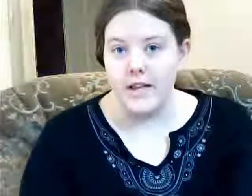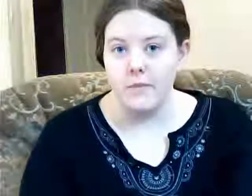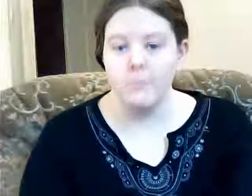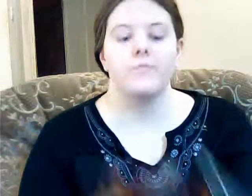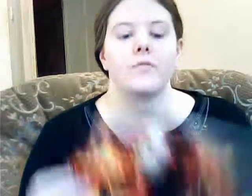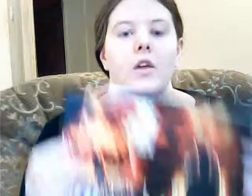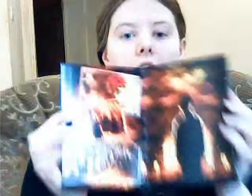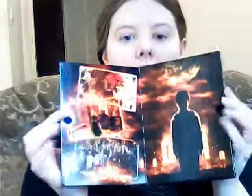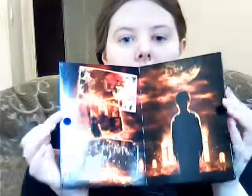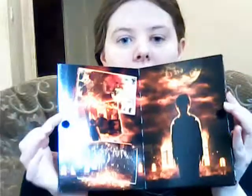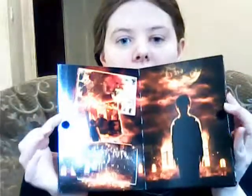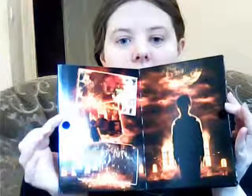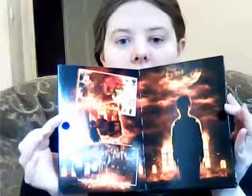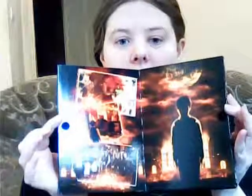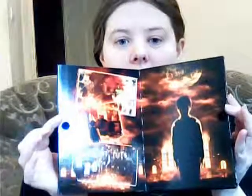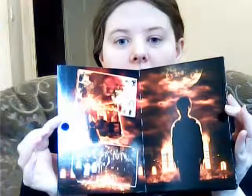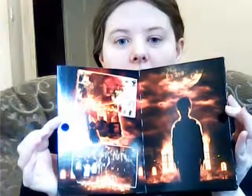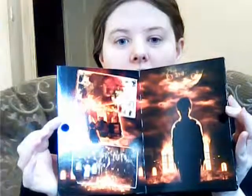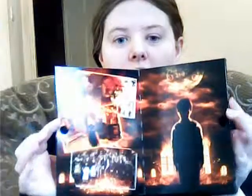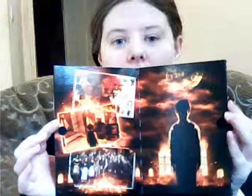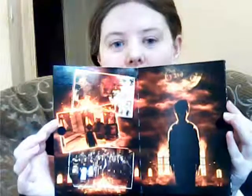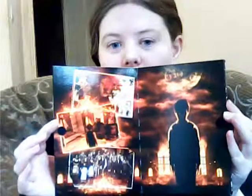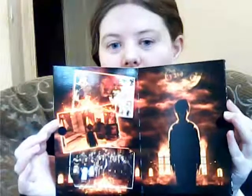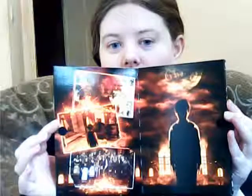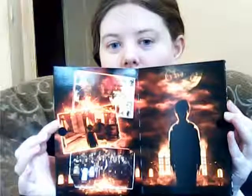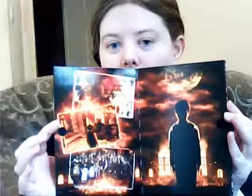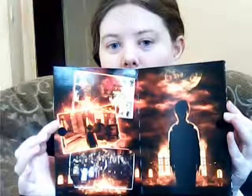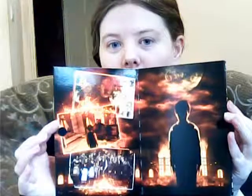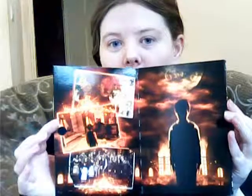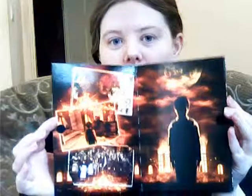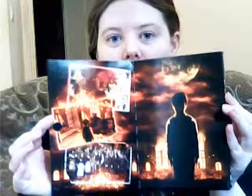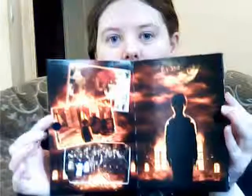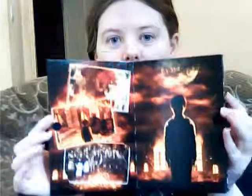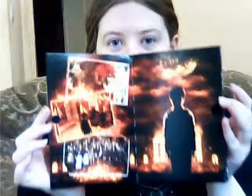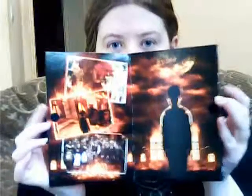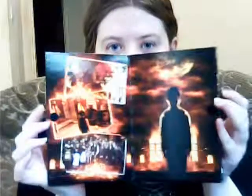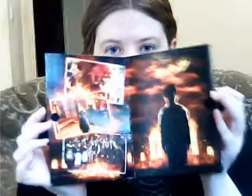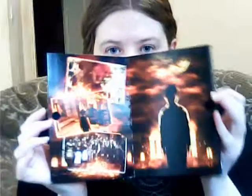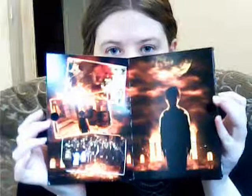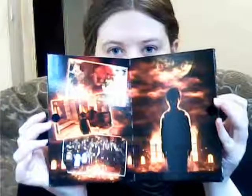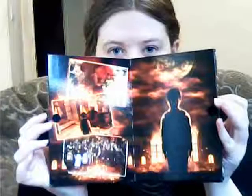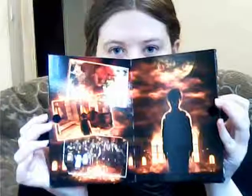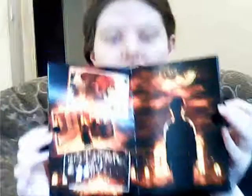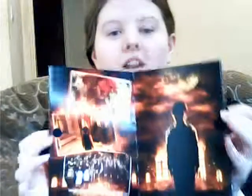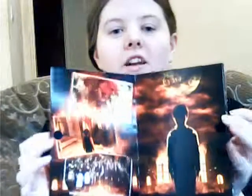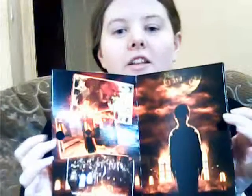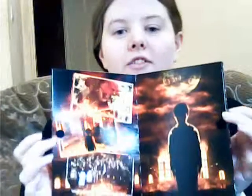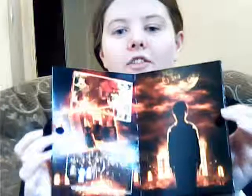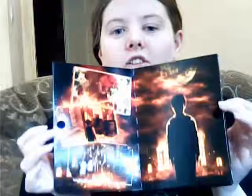and it's nice download unless you get digital copy or the physical now the physical